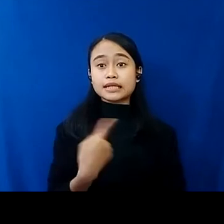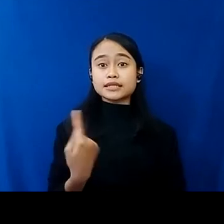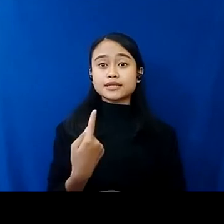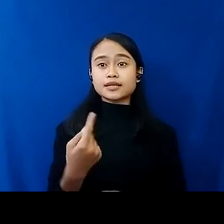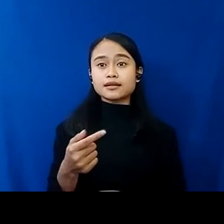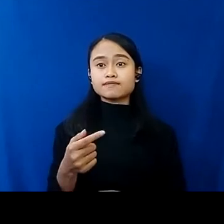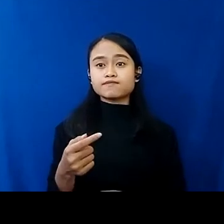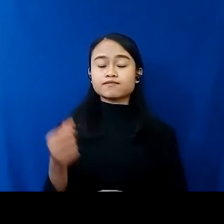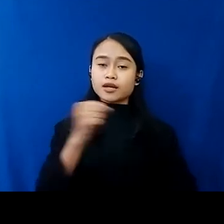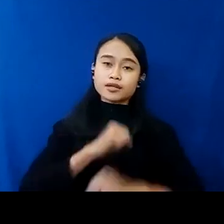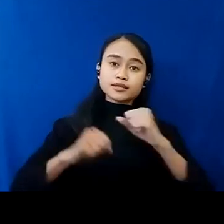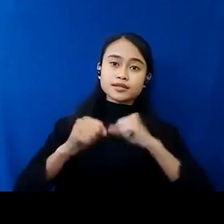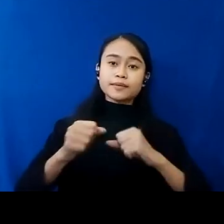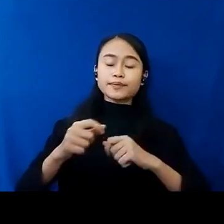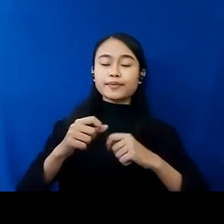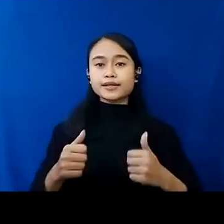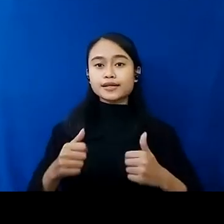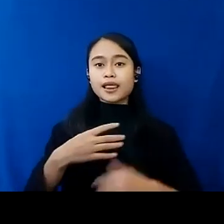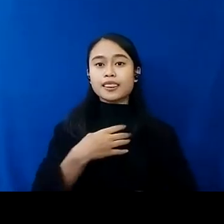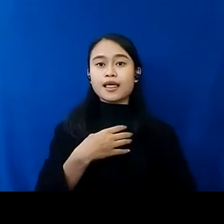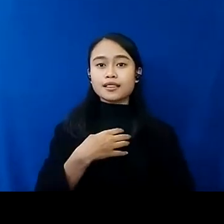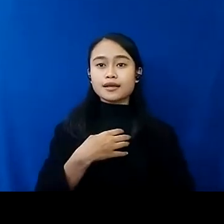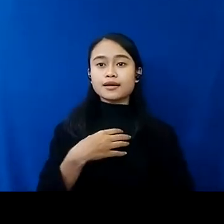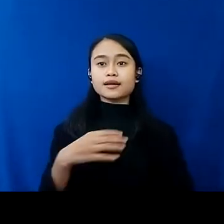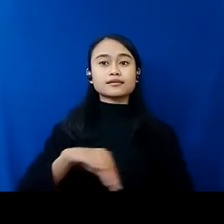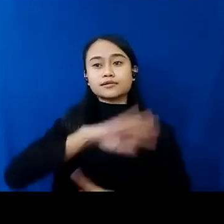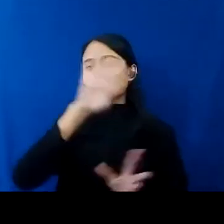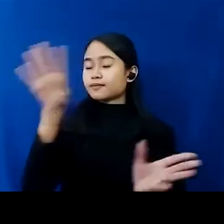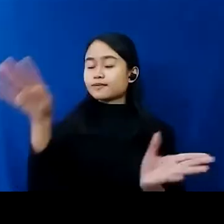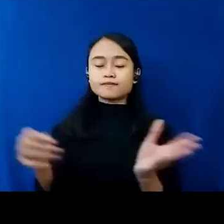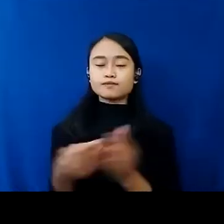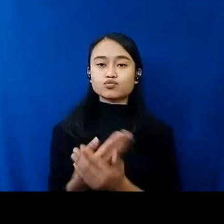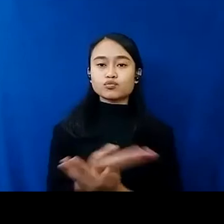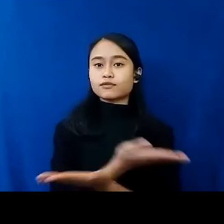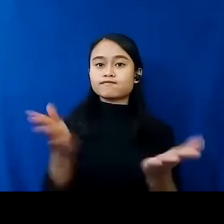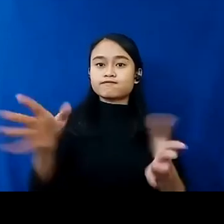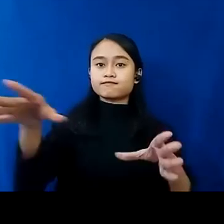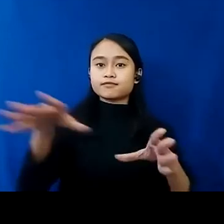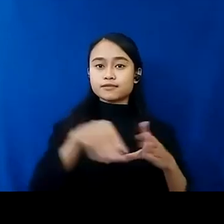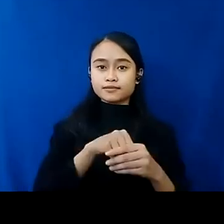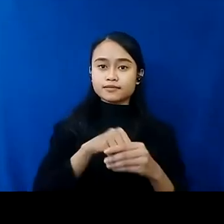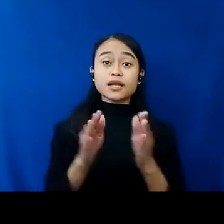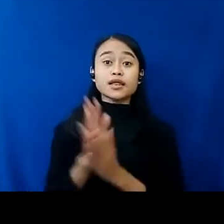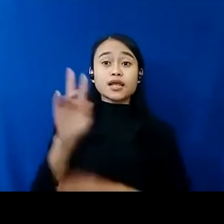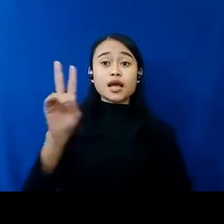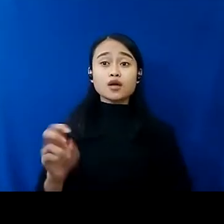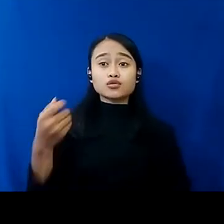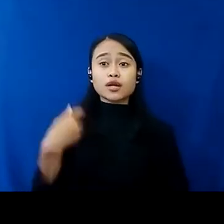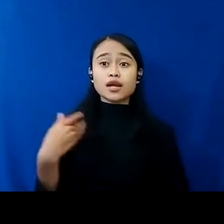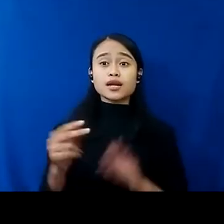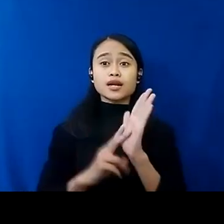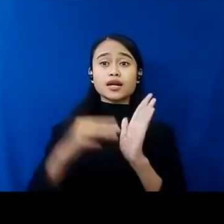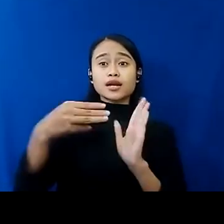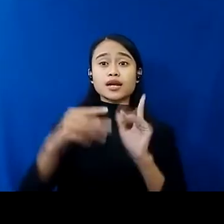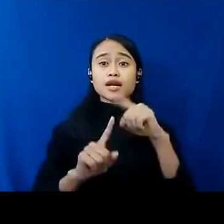Or Private Sector Partnership And There Needs To Be Neutrality And No Conflict Of Interest So If We're Taking Money